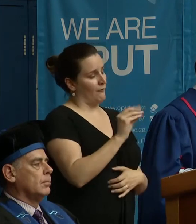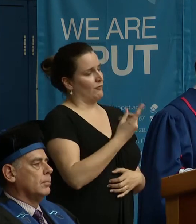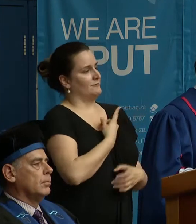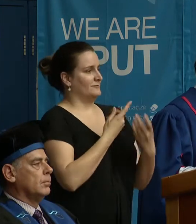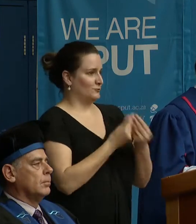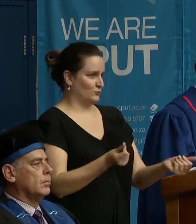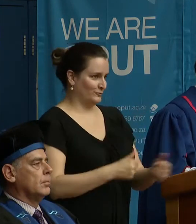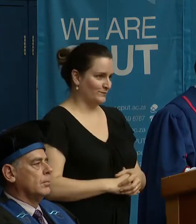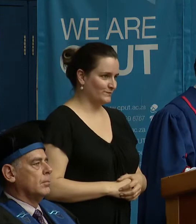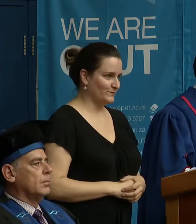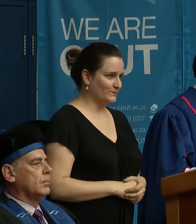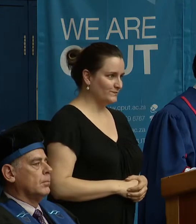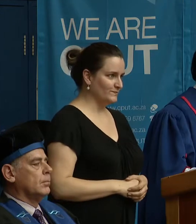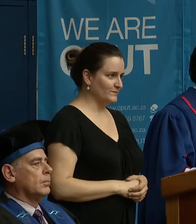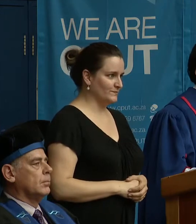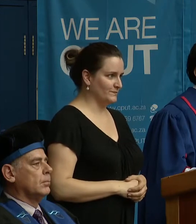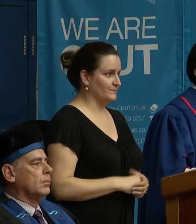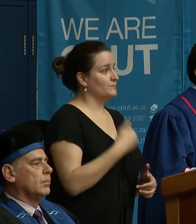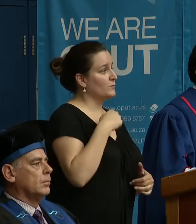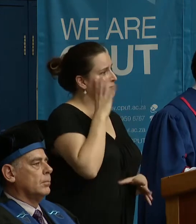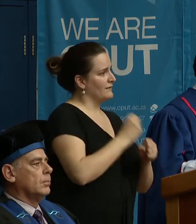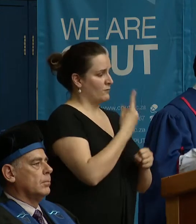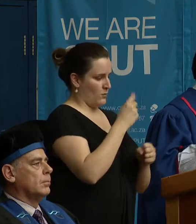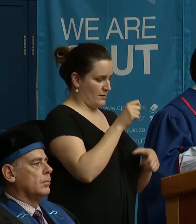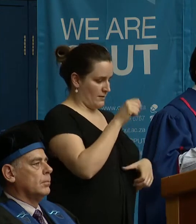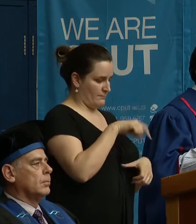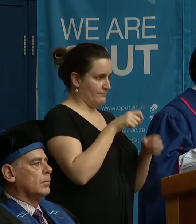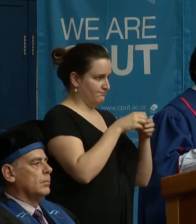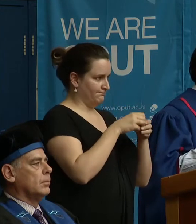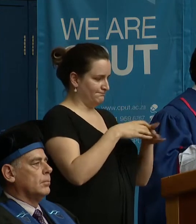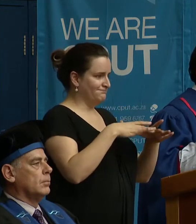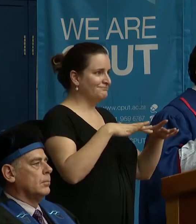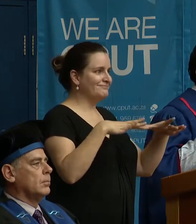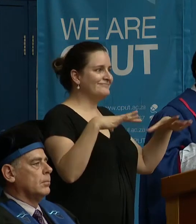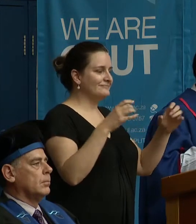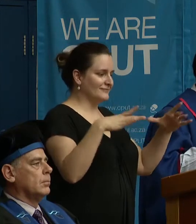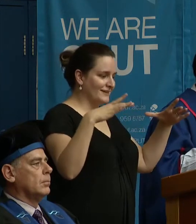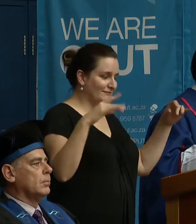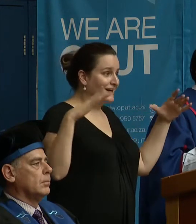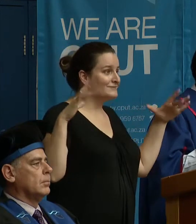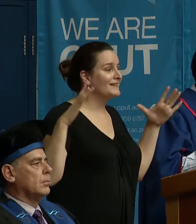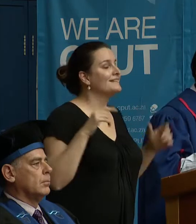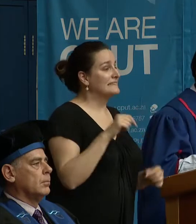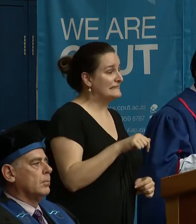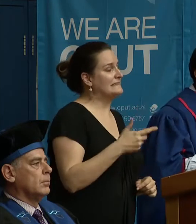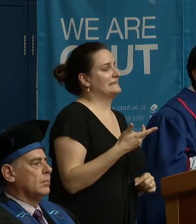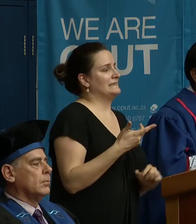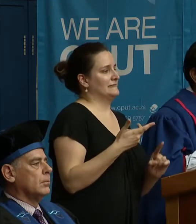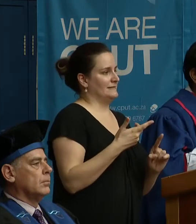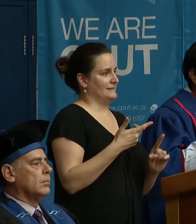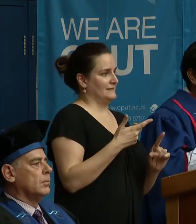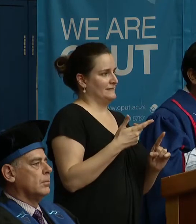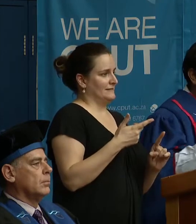solutions. We believe in the ripple effect. So we believe that dropping a stone or even a drop of water in a pond